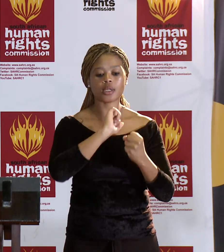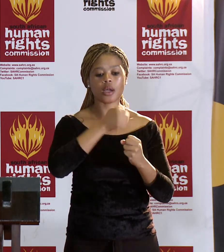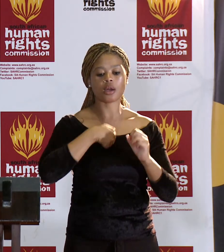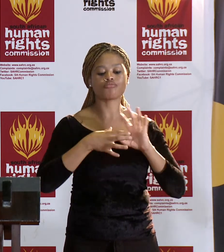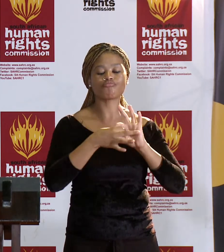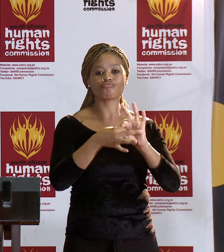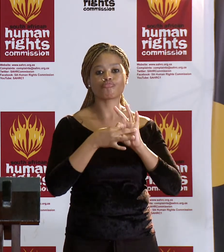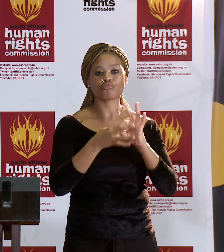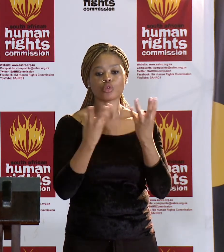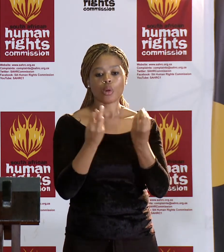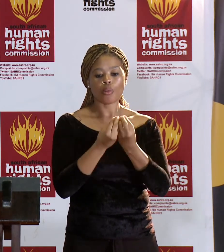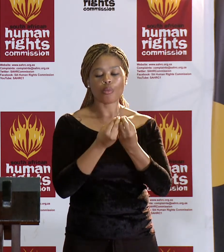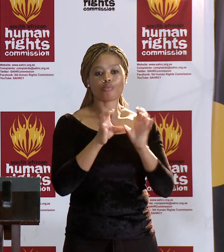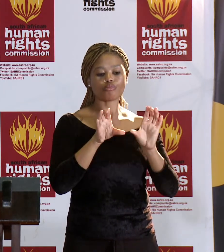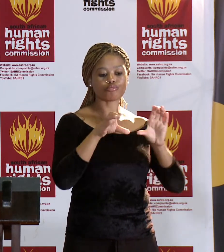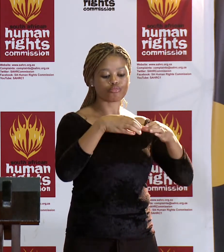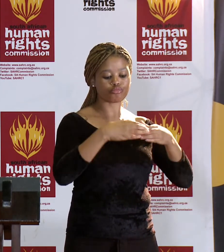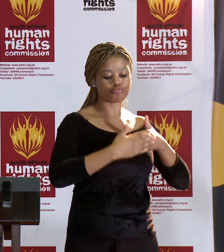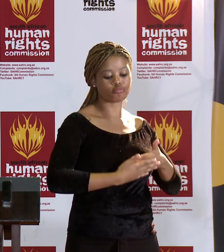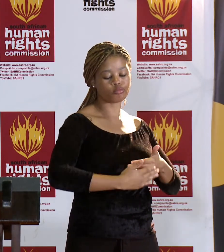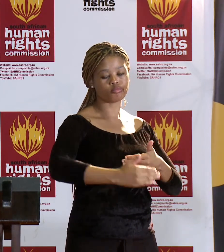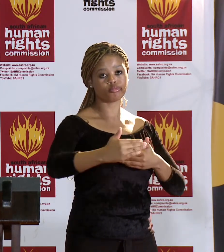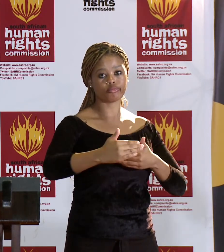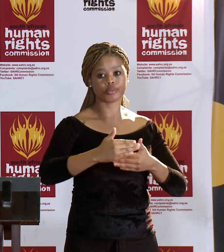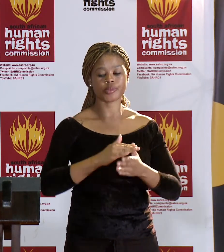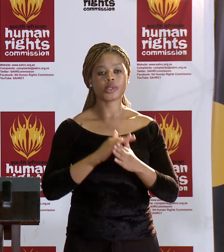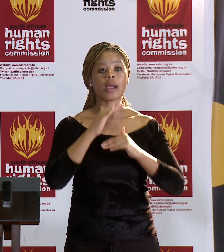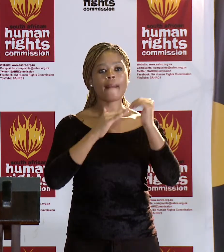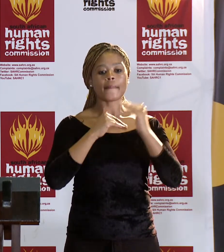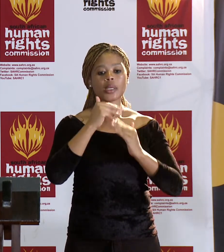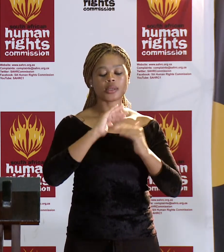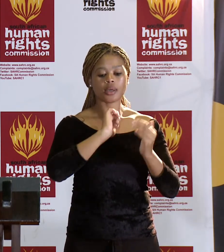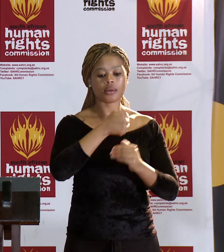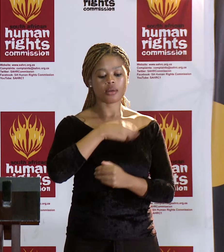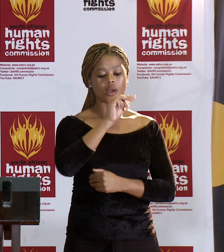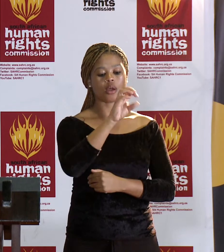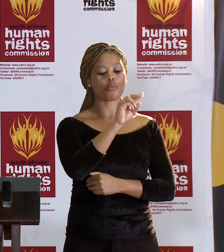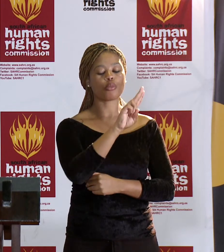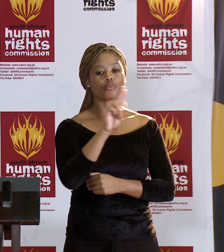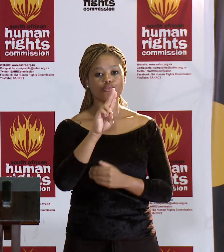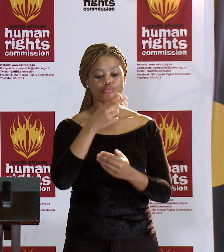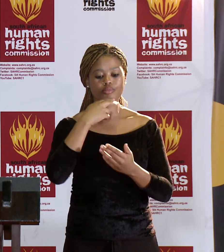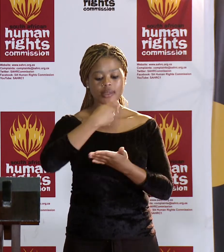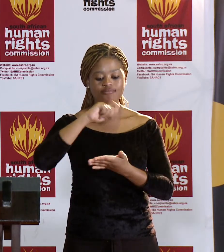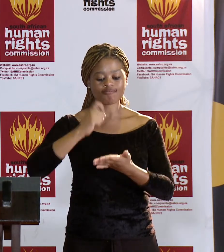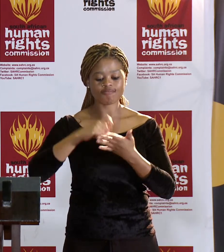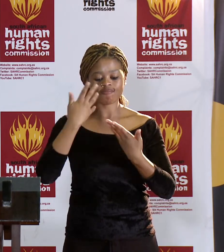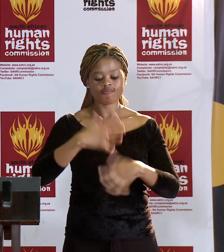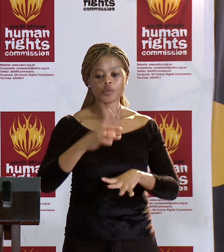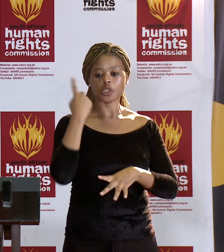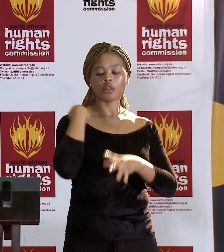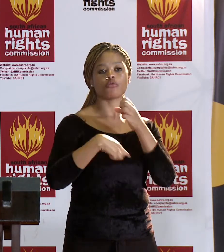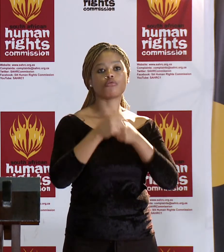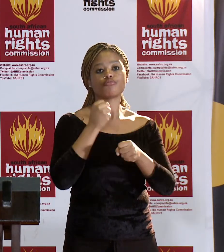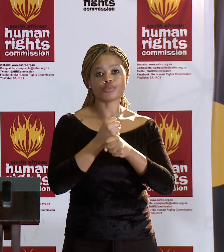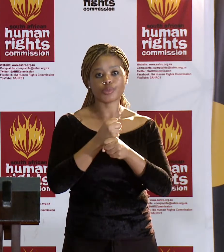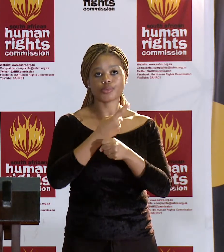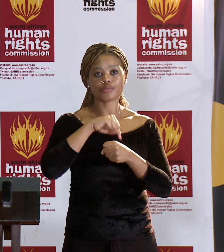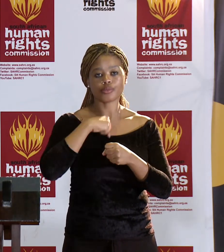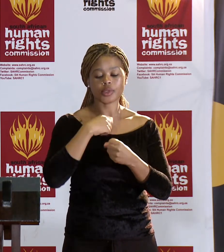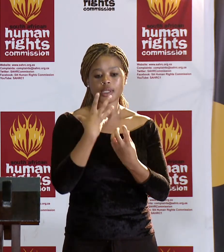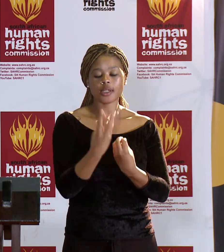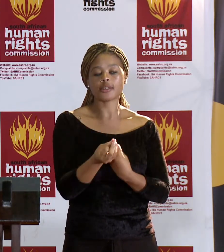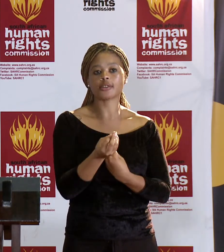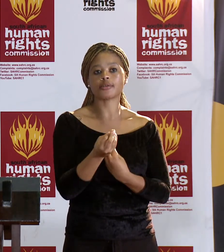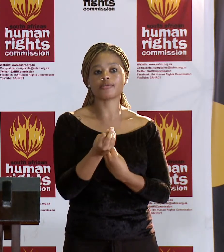relationship with the Commission going forward, building on our MOU, which was signed towards the end of last year and which has